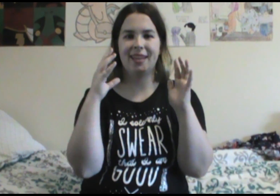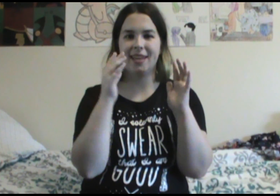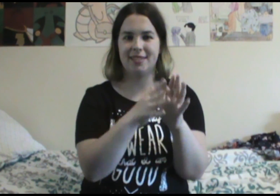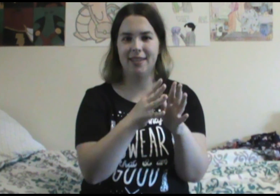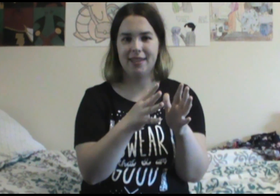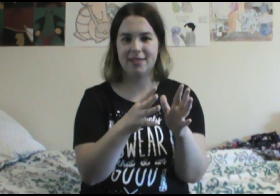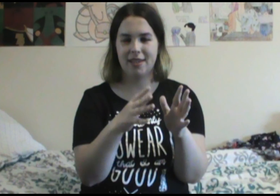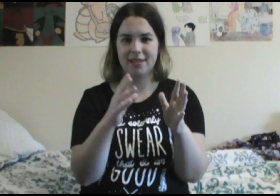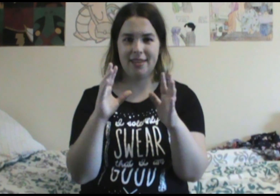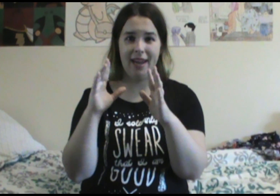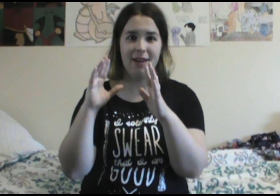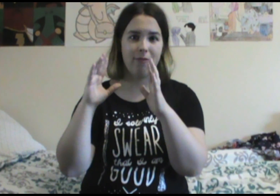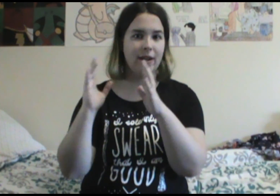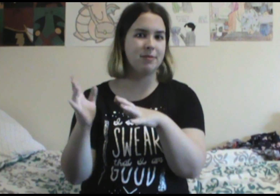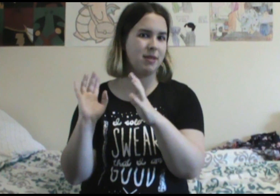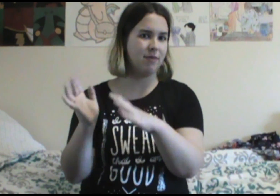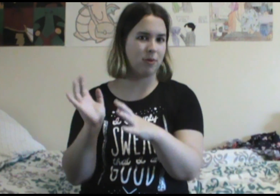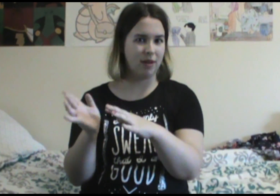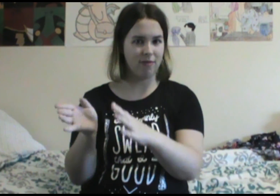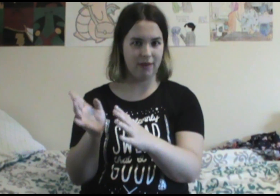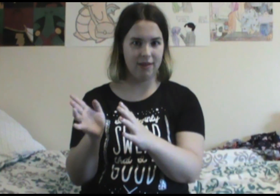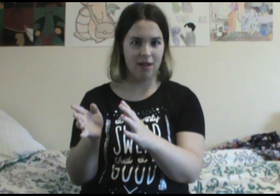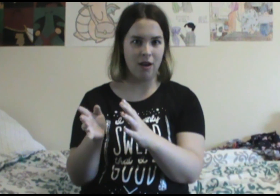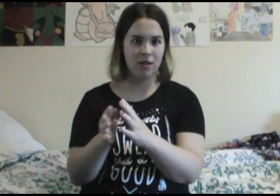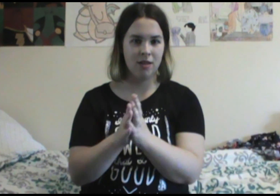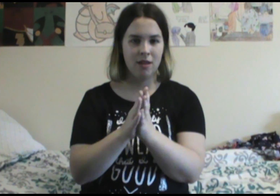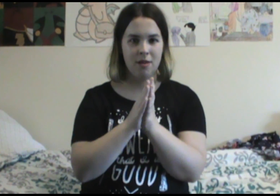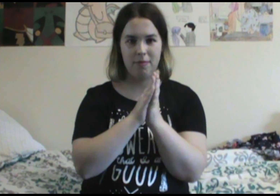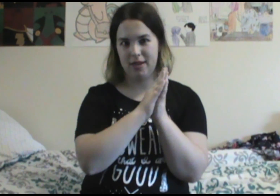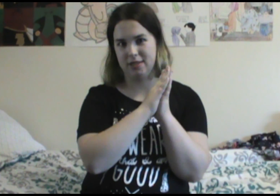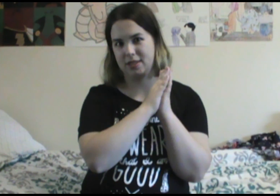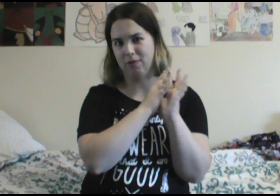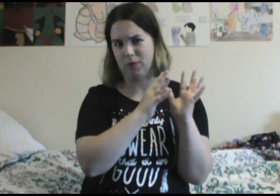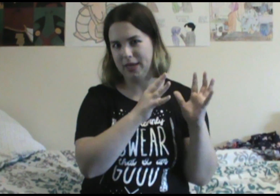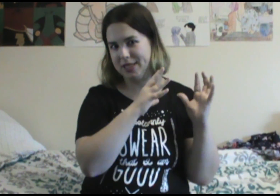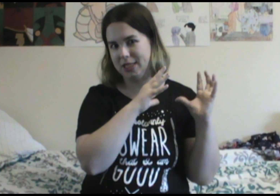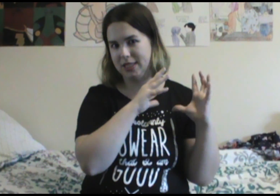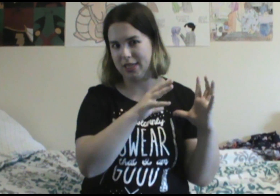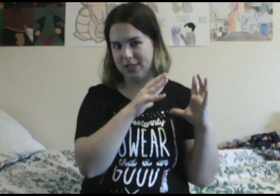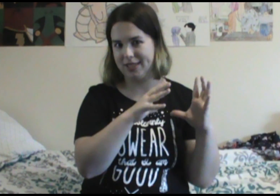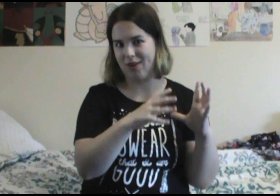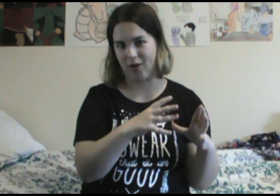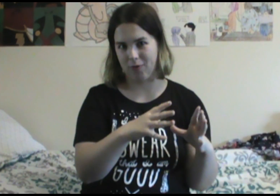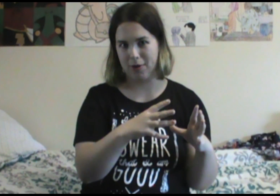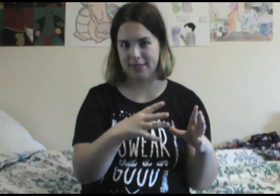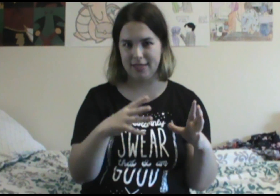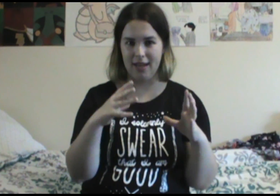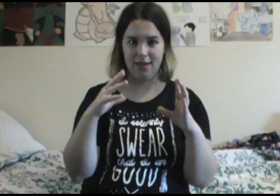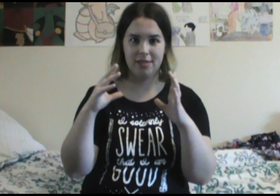that Zelina is going to stay friends with the Evil Queen for very long because the Evil Queen's such this dark force and